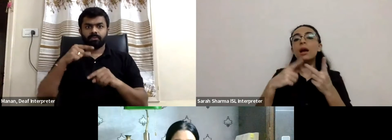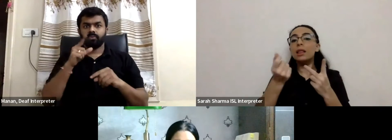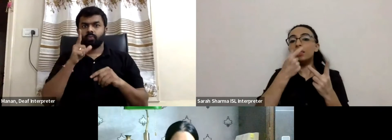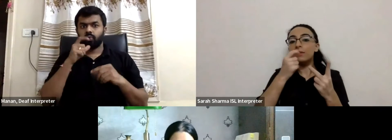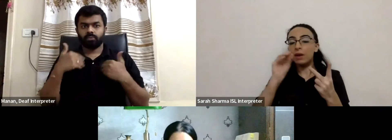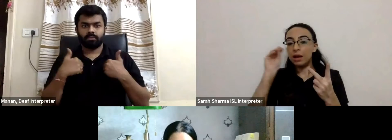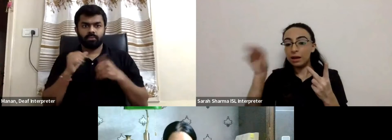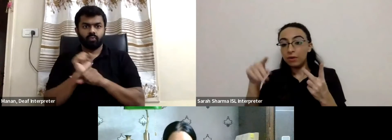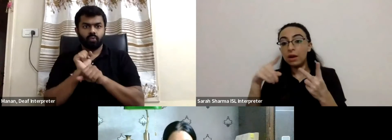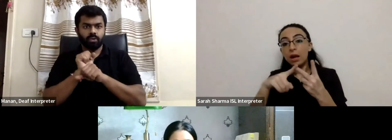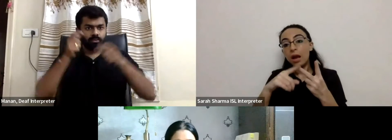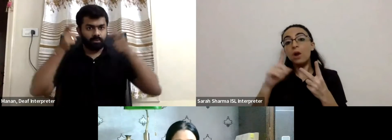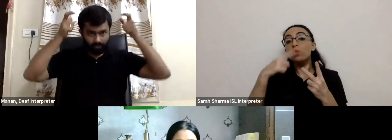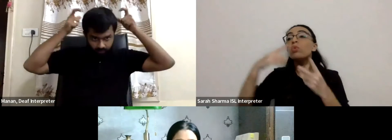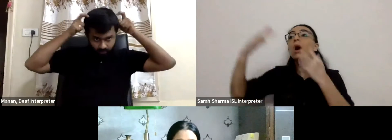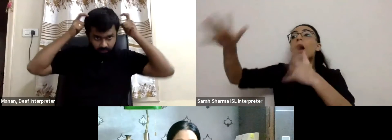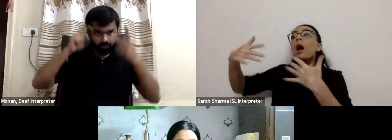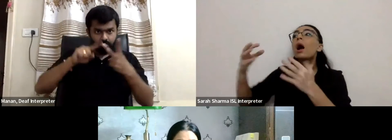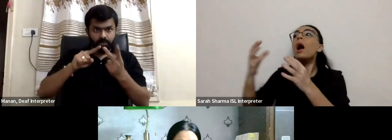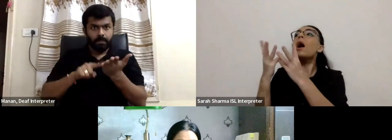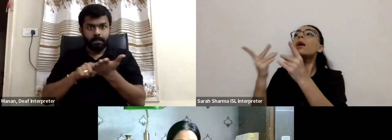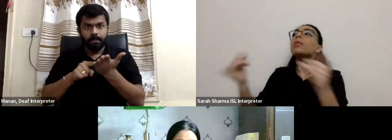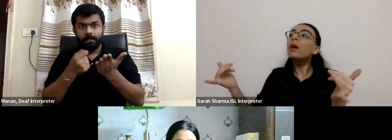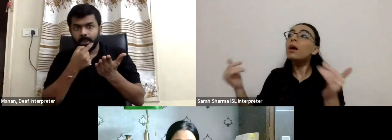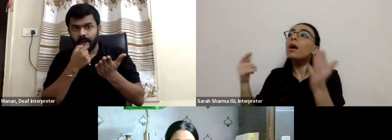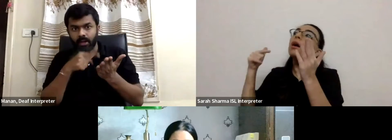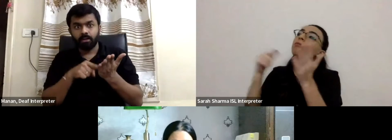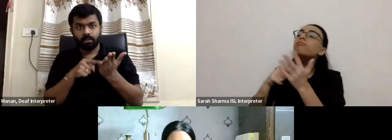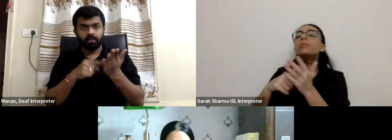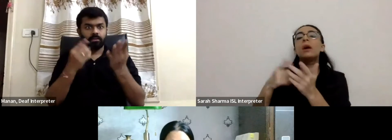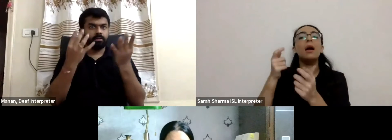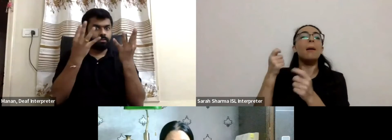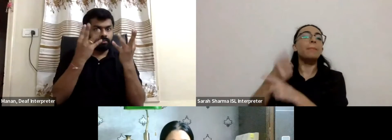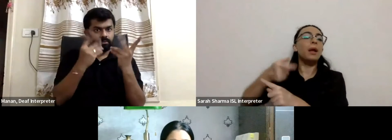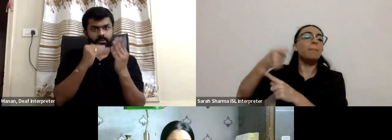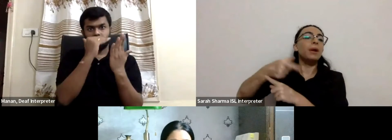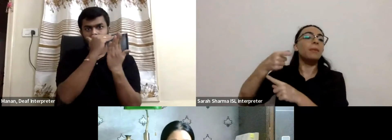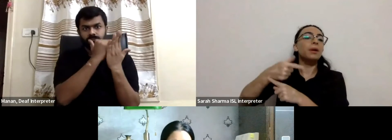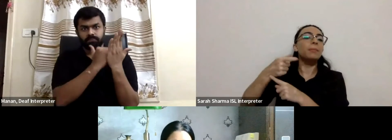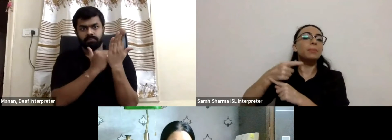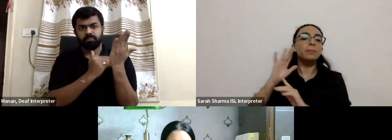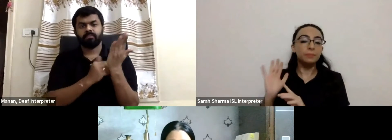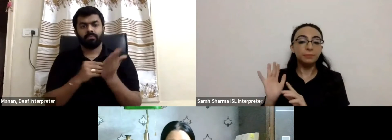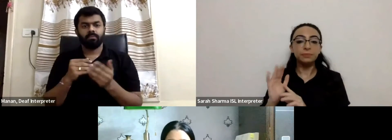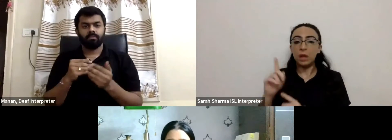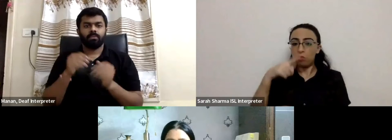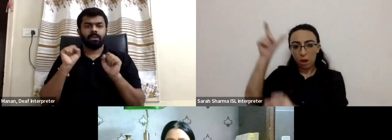based on per patients. It is free for everyone, as I told you.